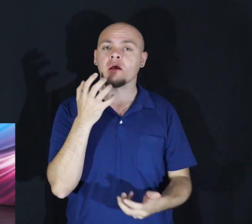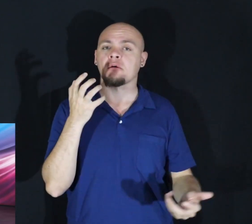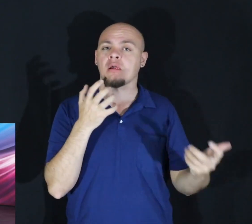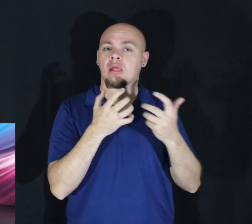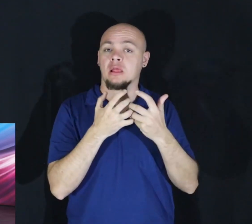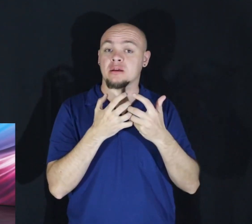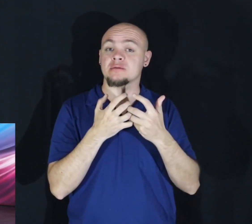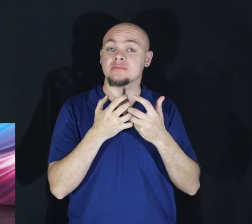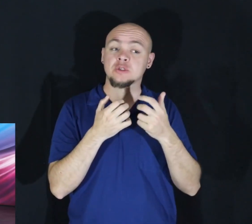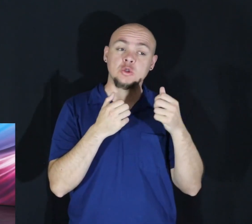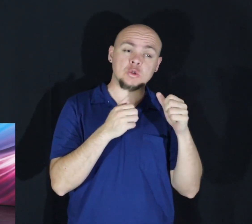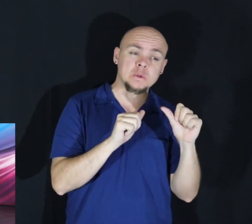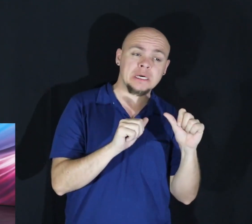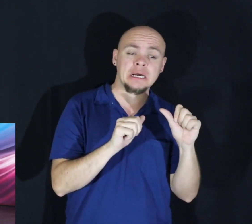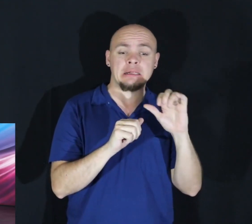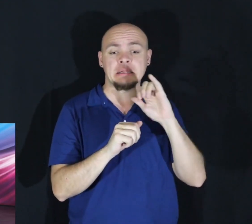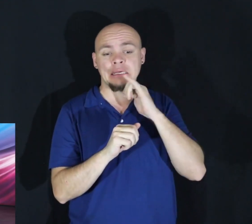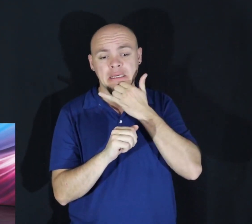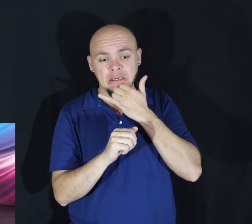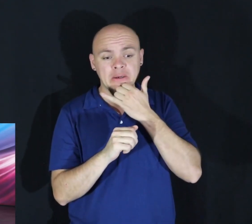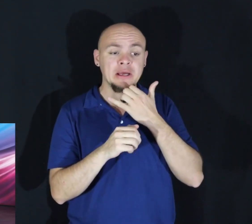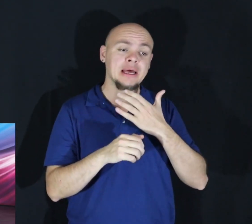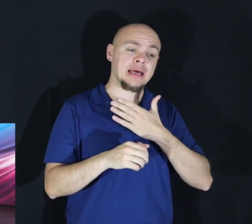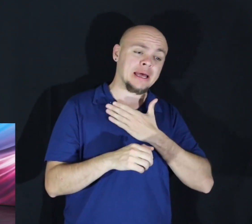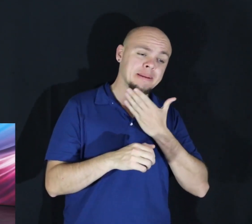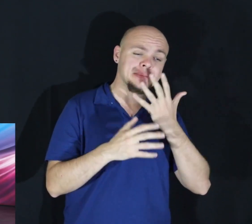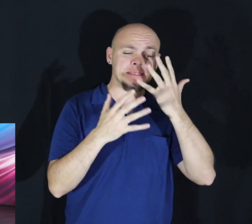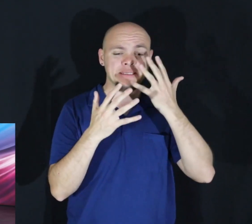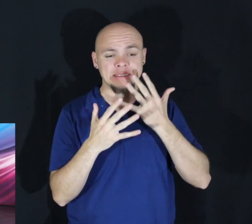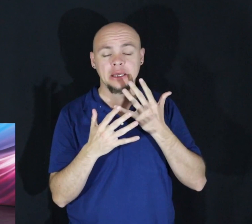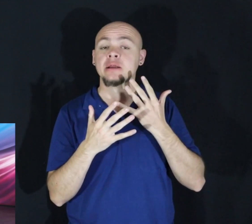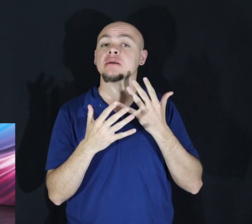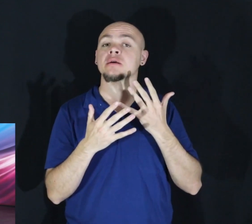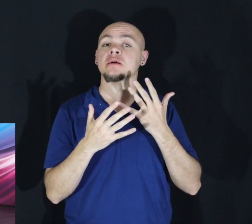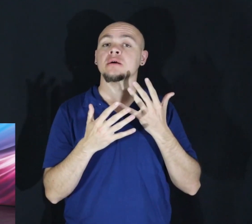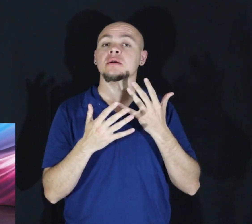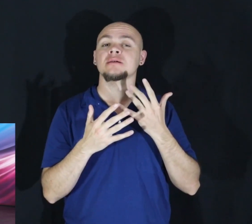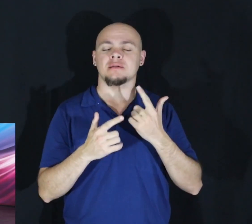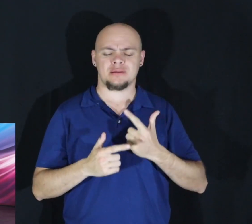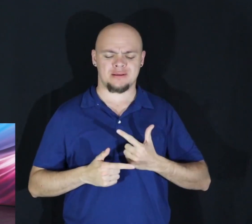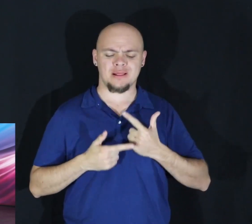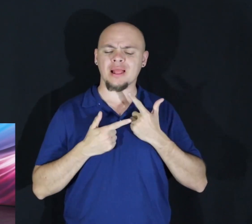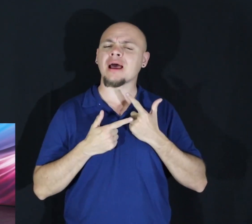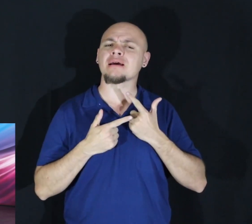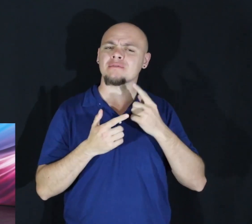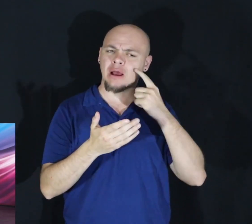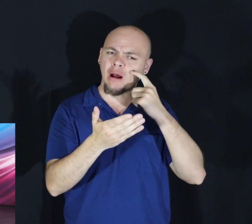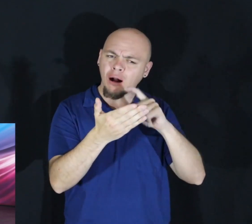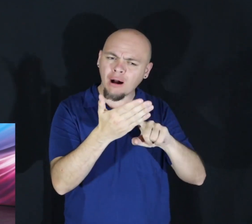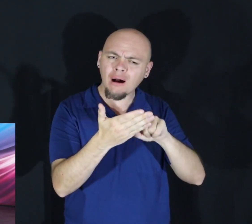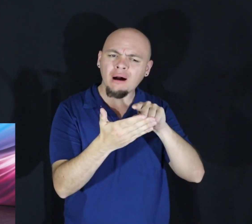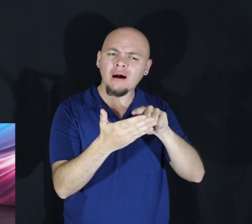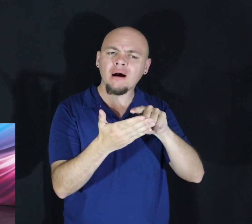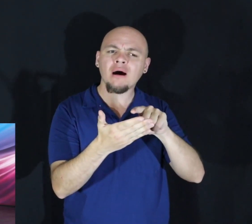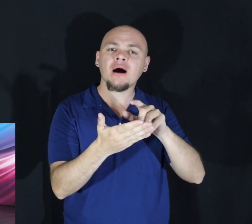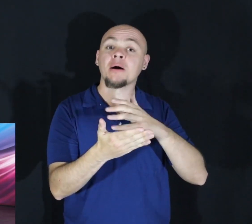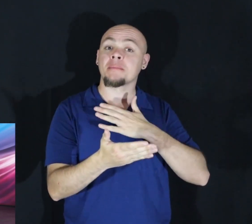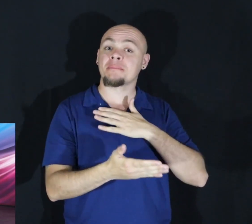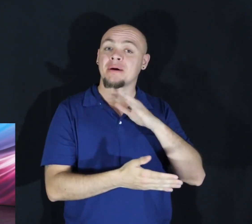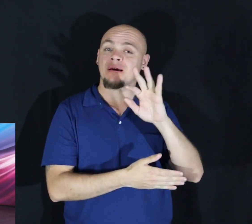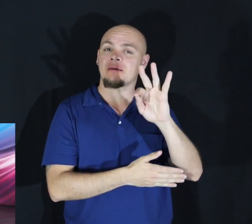And through trial and error, joy and tears, I found life in embracing my femininity.